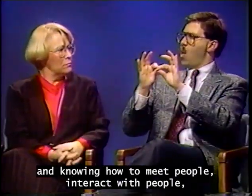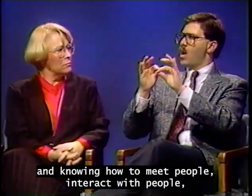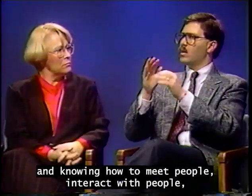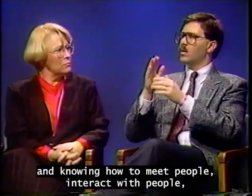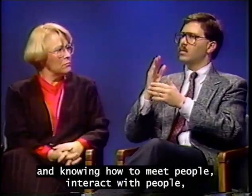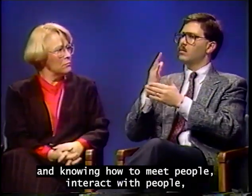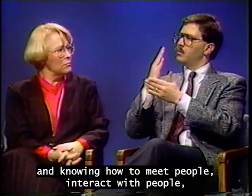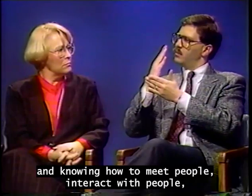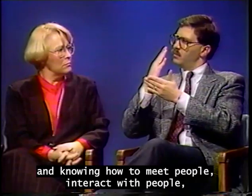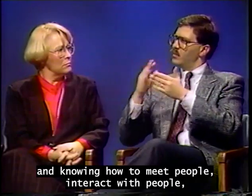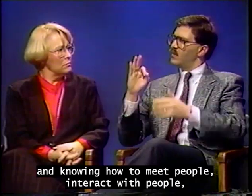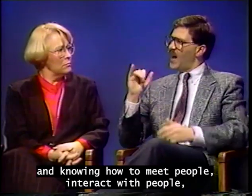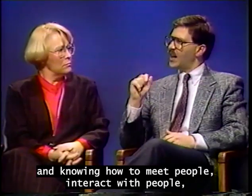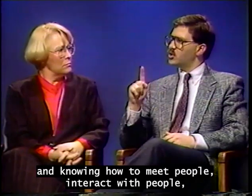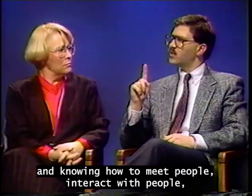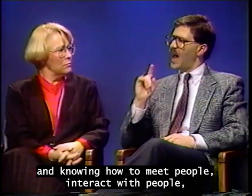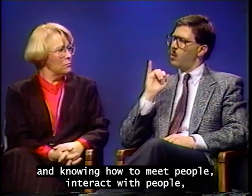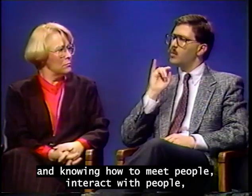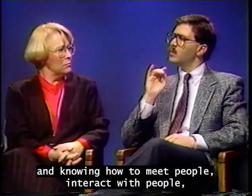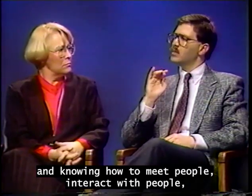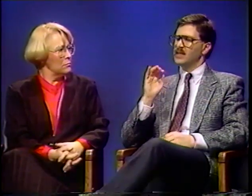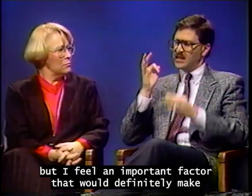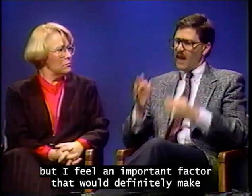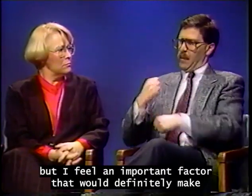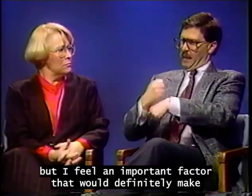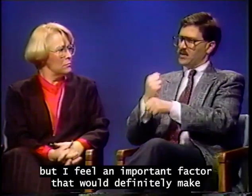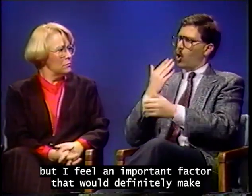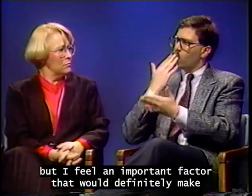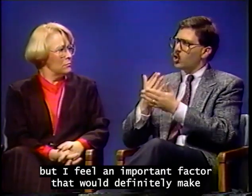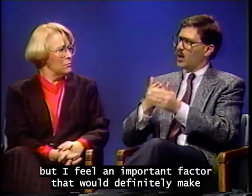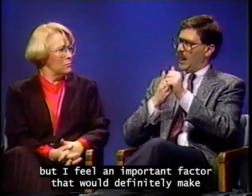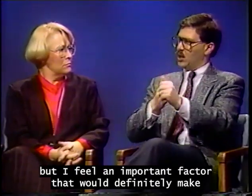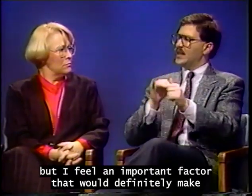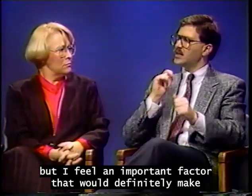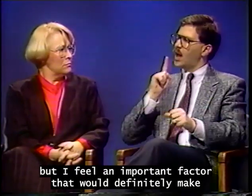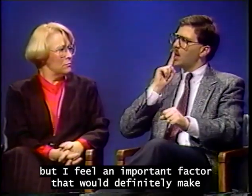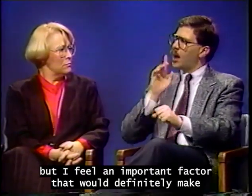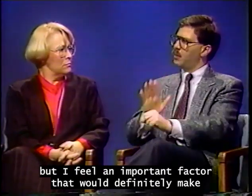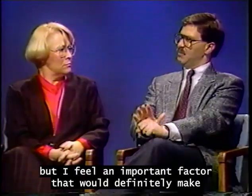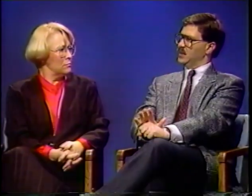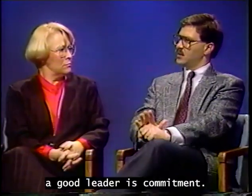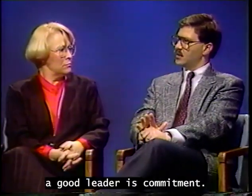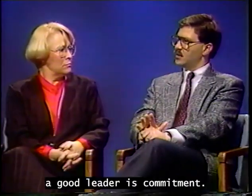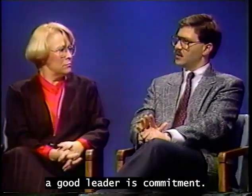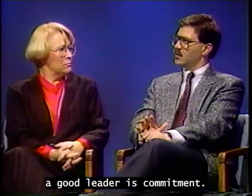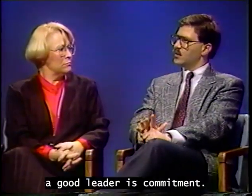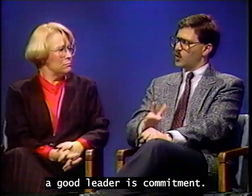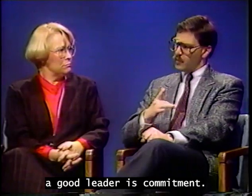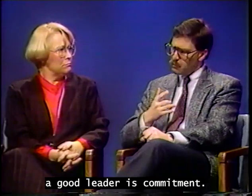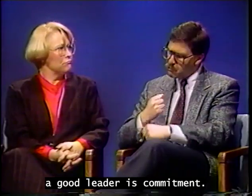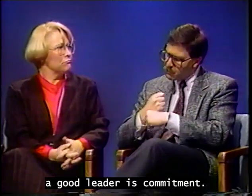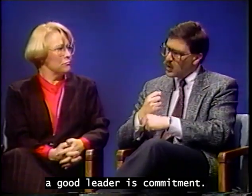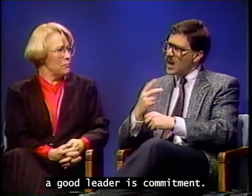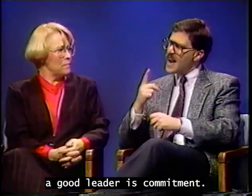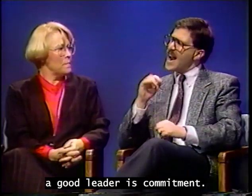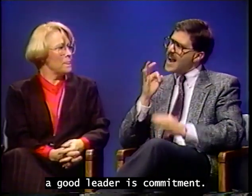people, interact with people. But I feel an important factor that it definitely make a good leader is